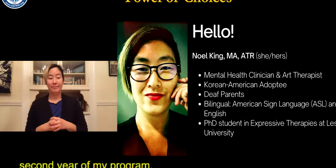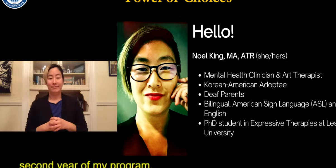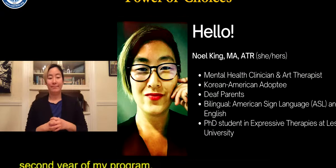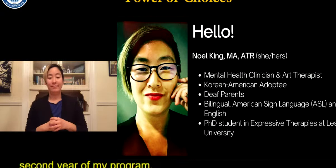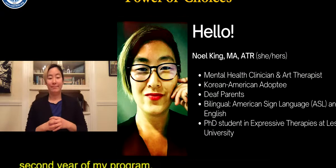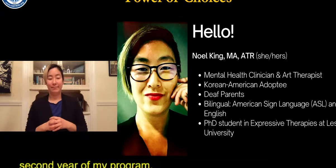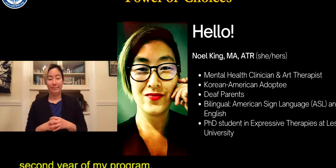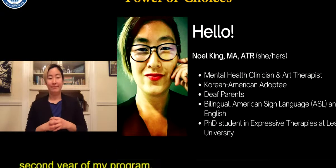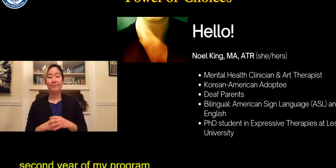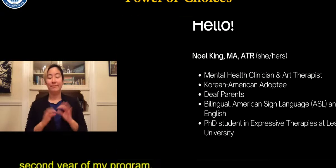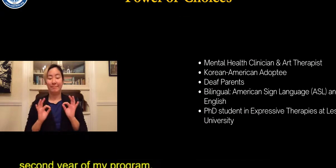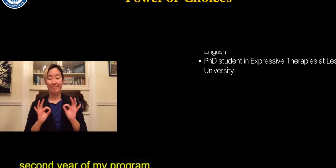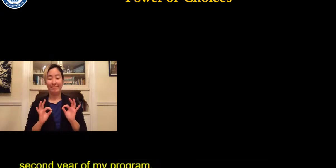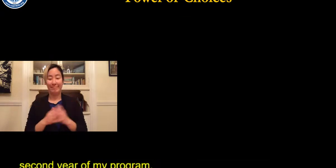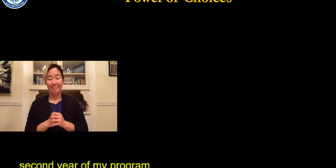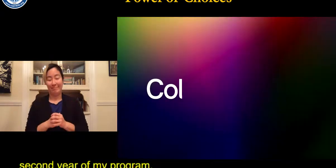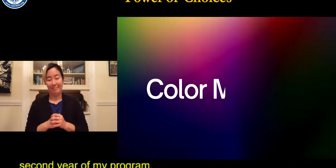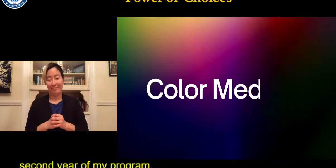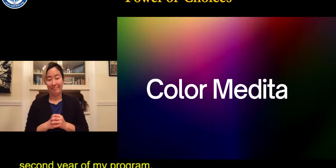here.